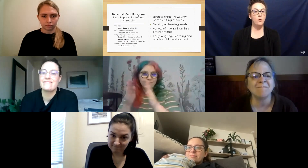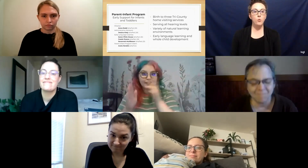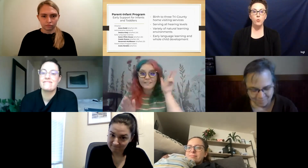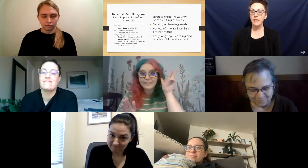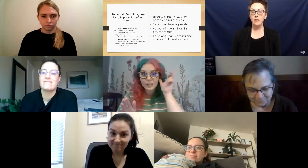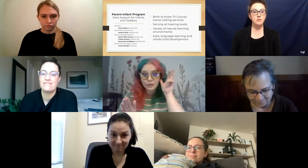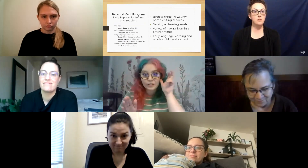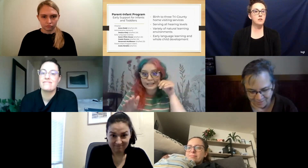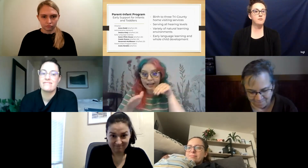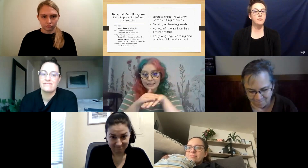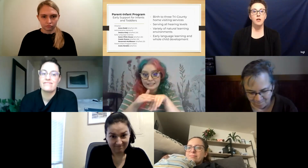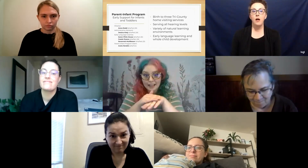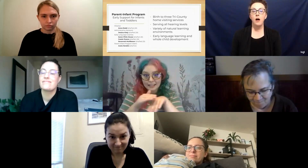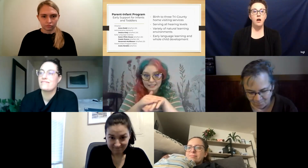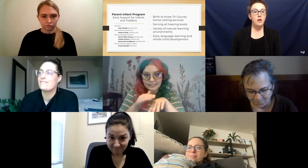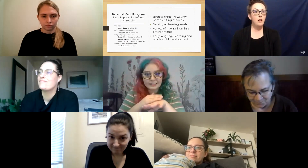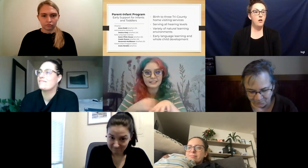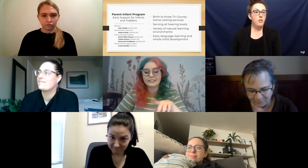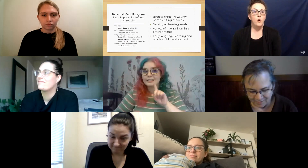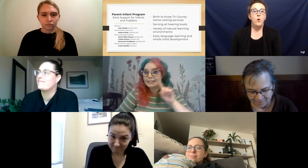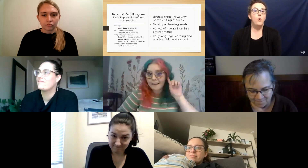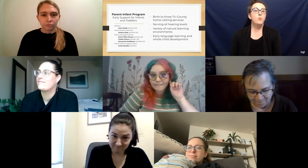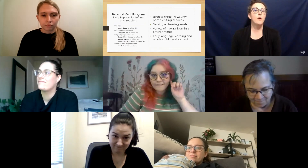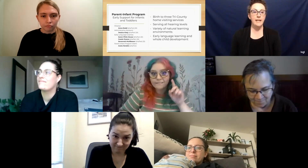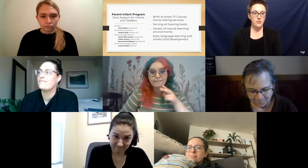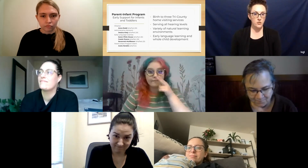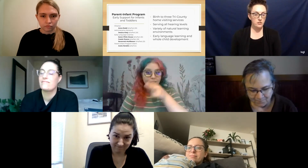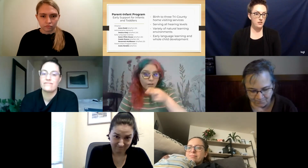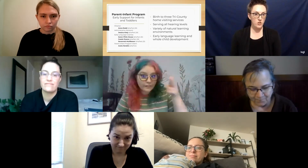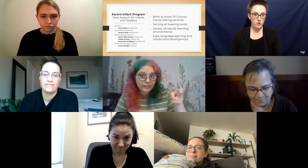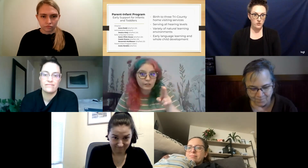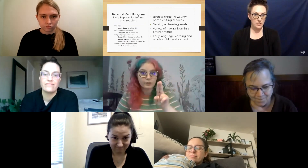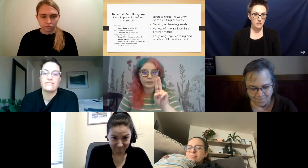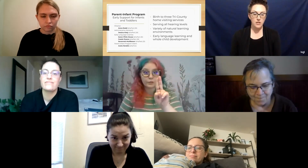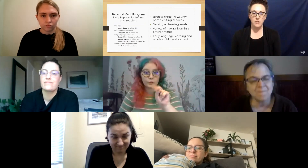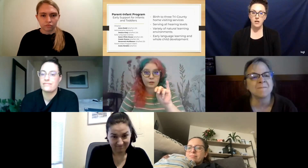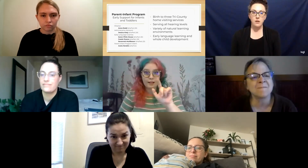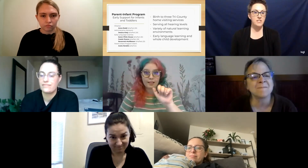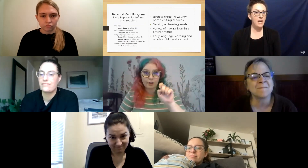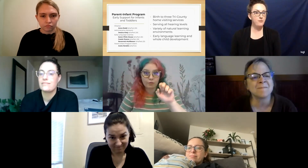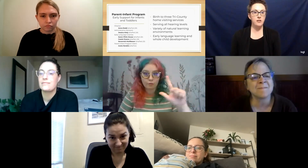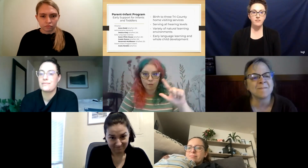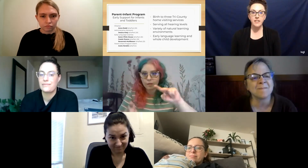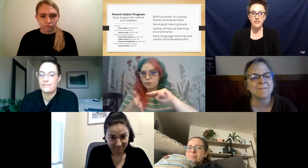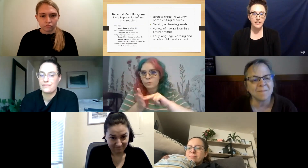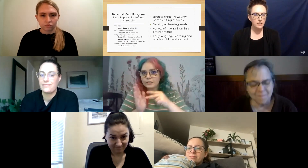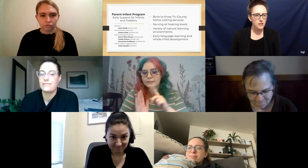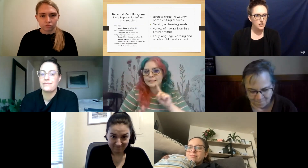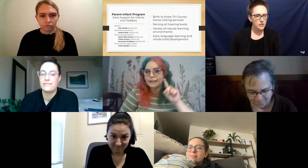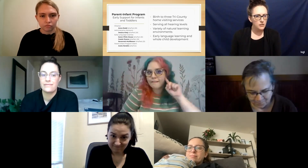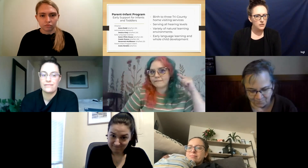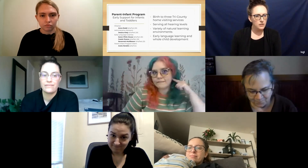And we serve the whole range of children, deaf, hard of